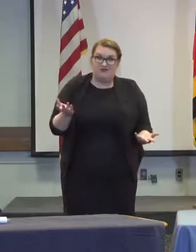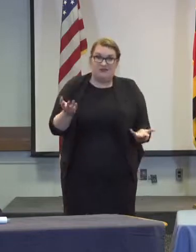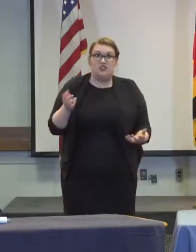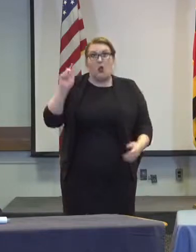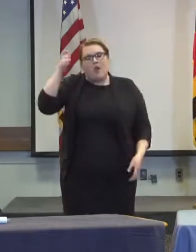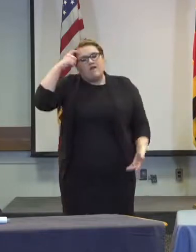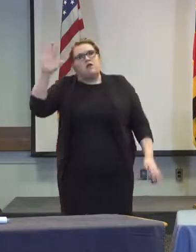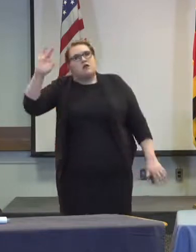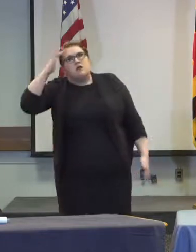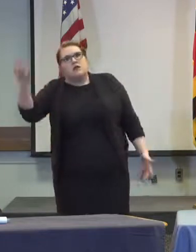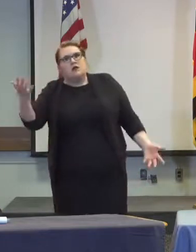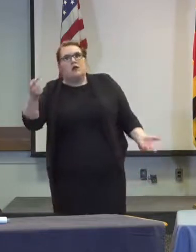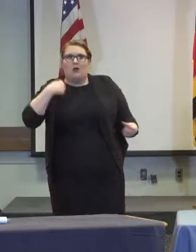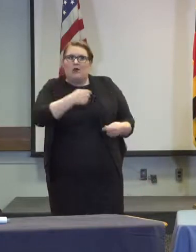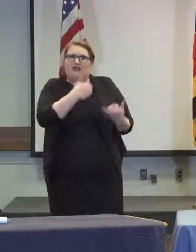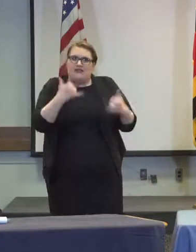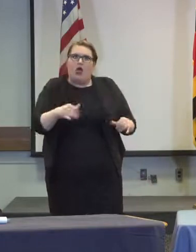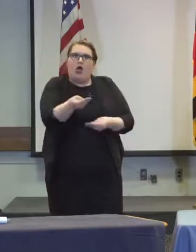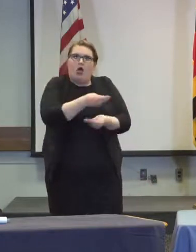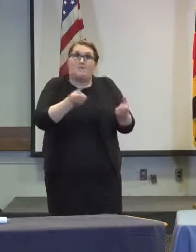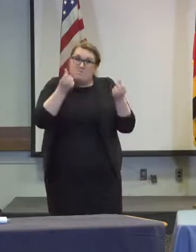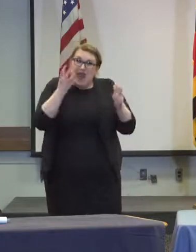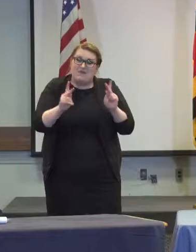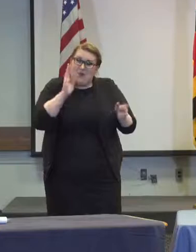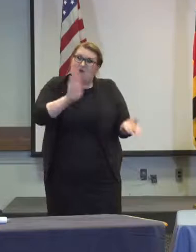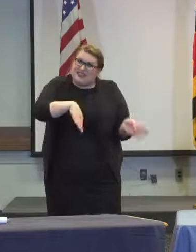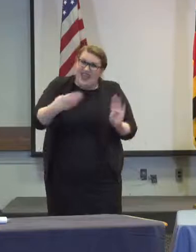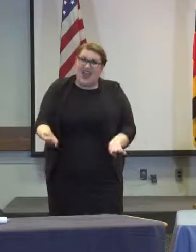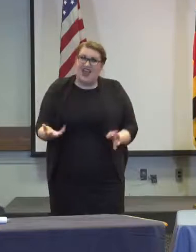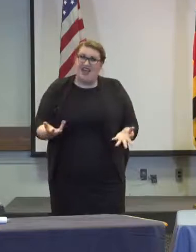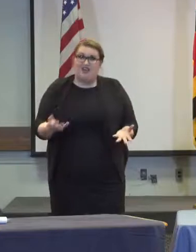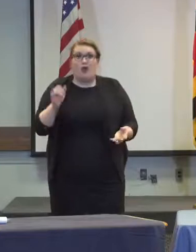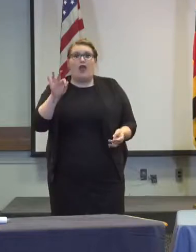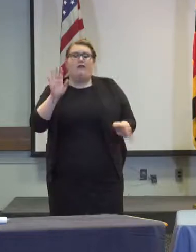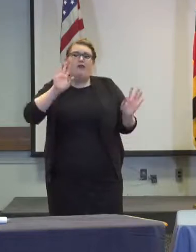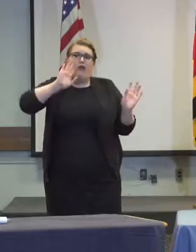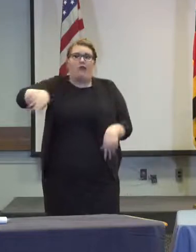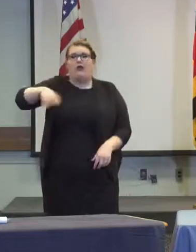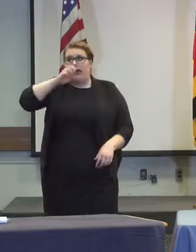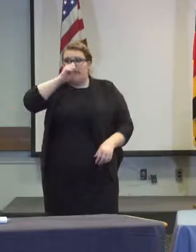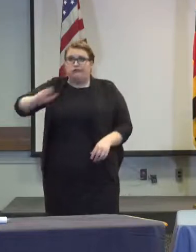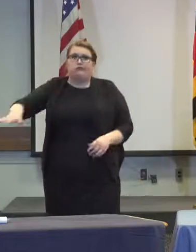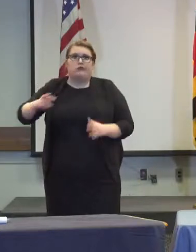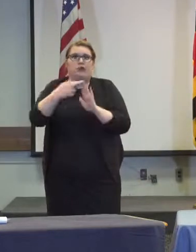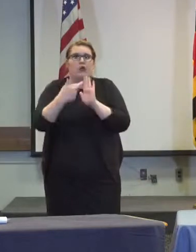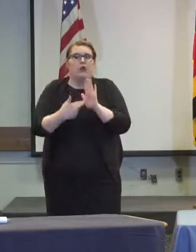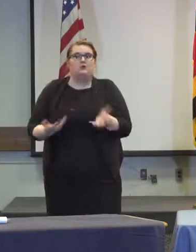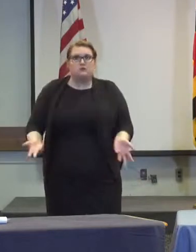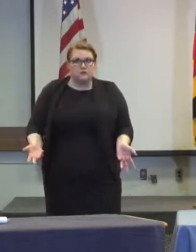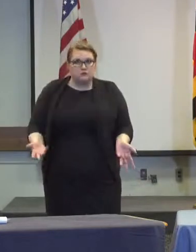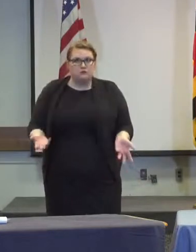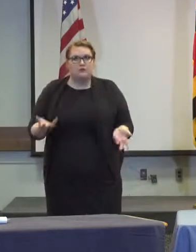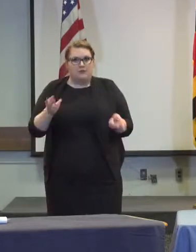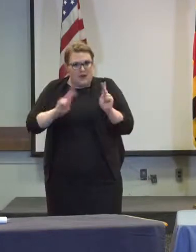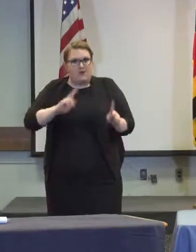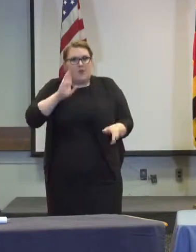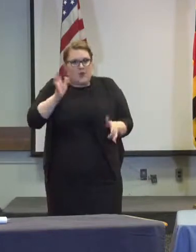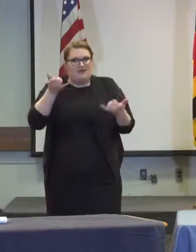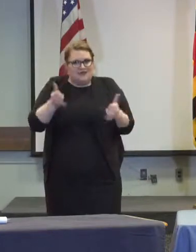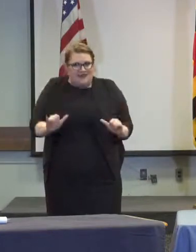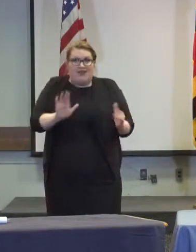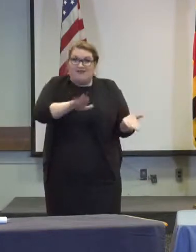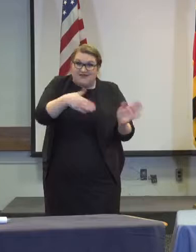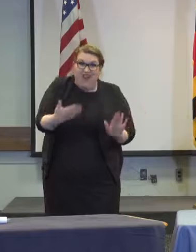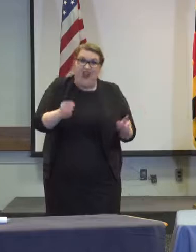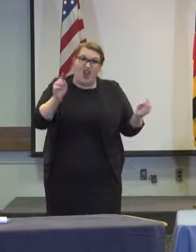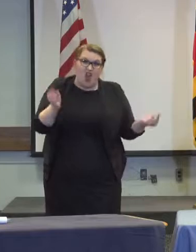know many people are going to die. And so when people just blithely disregard this and think that, you know, they can